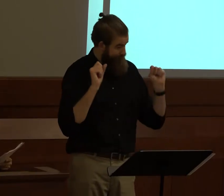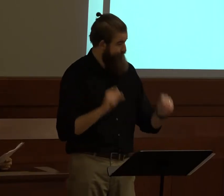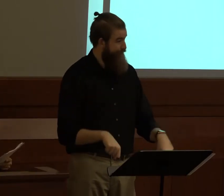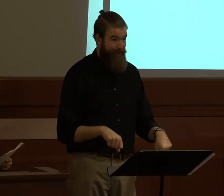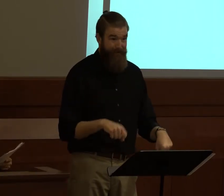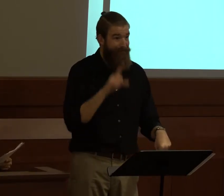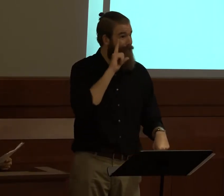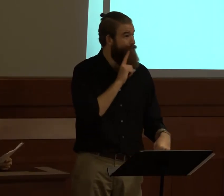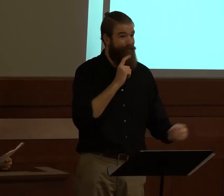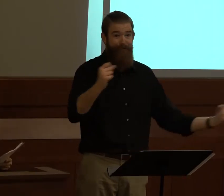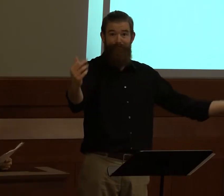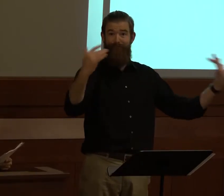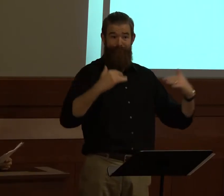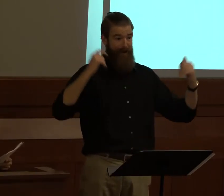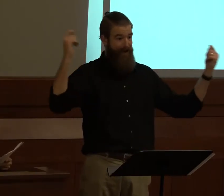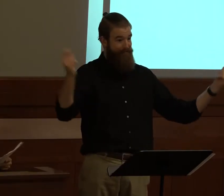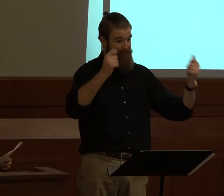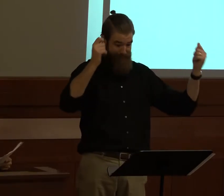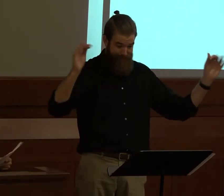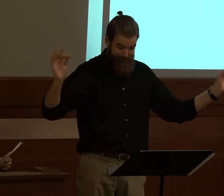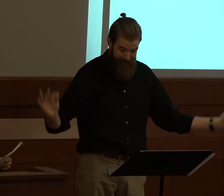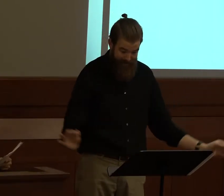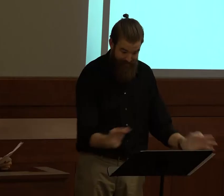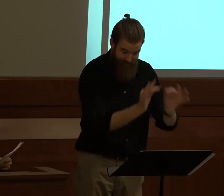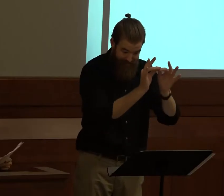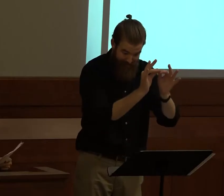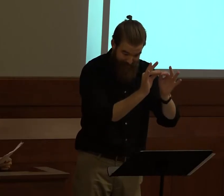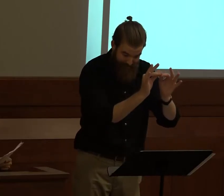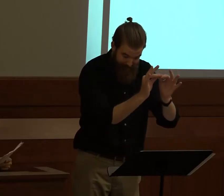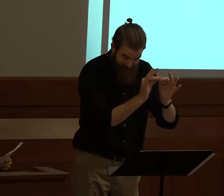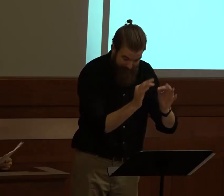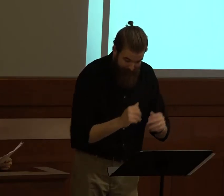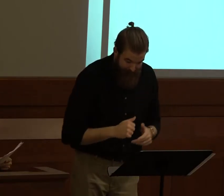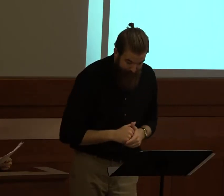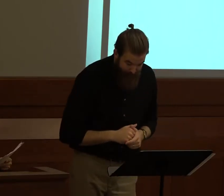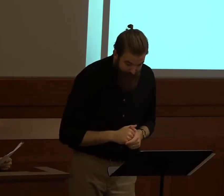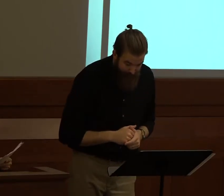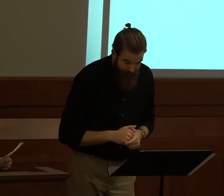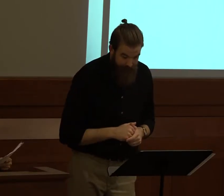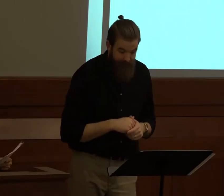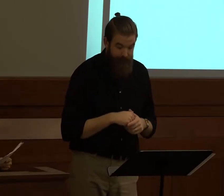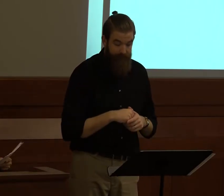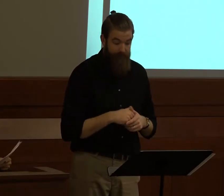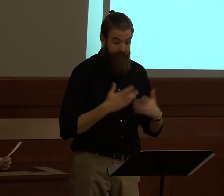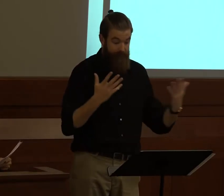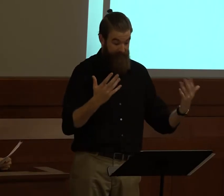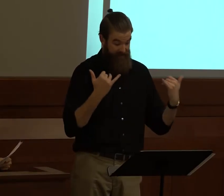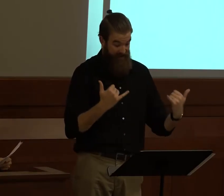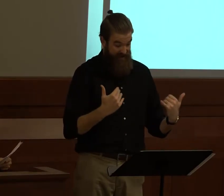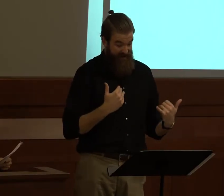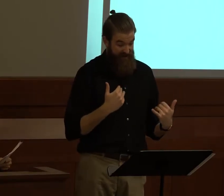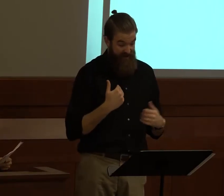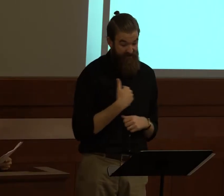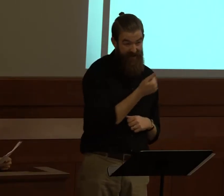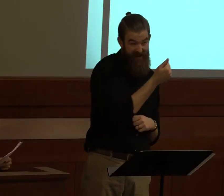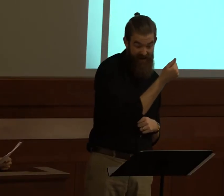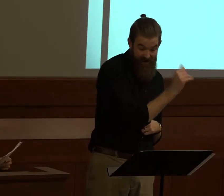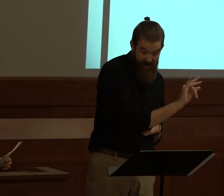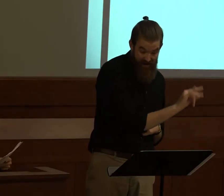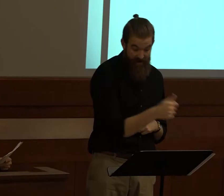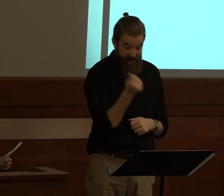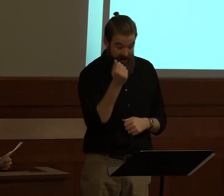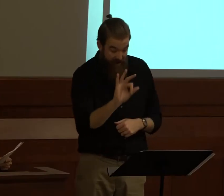from the US to South Korea to South Africa. 13 of these are still living and working today. Father Chris,